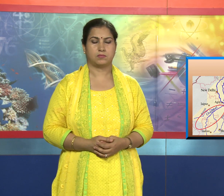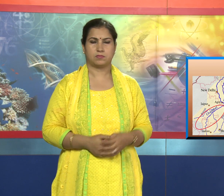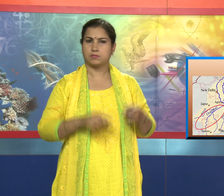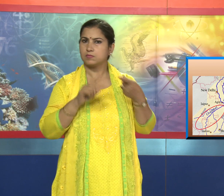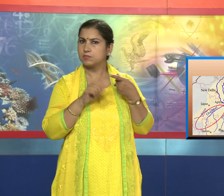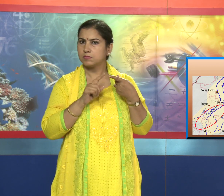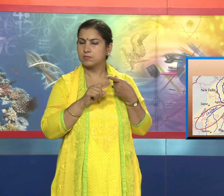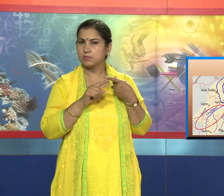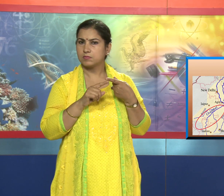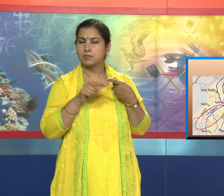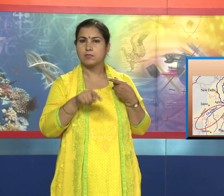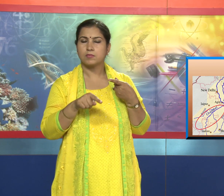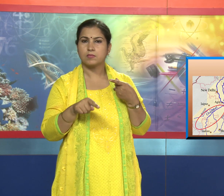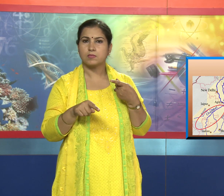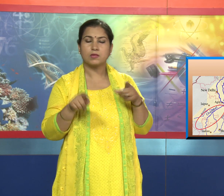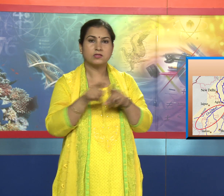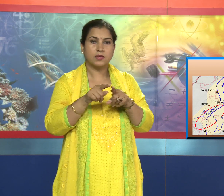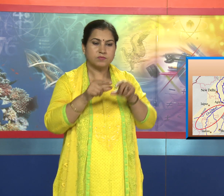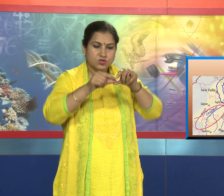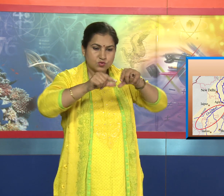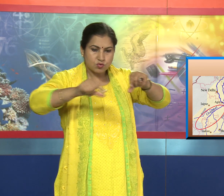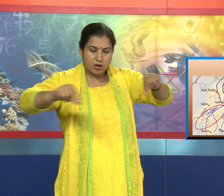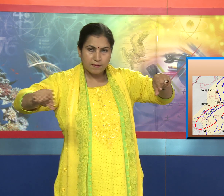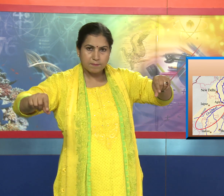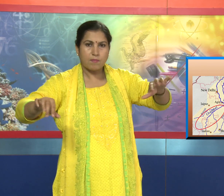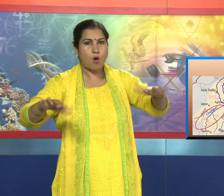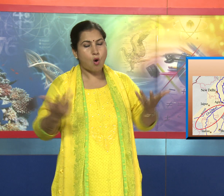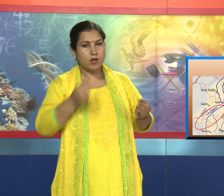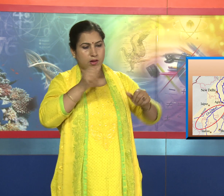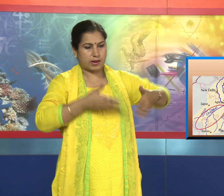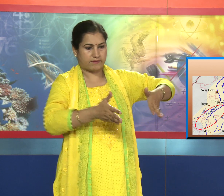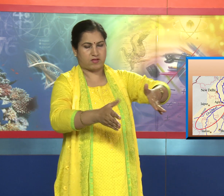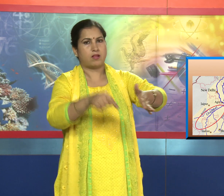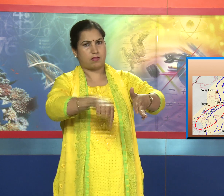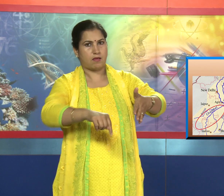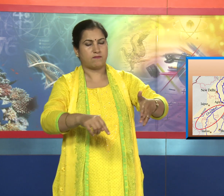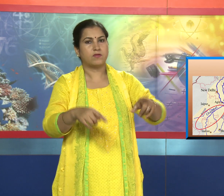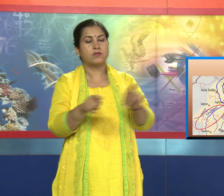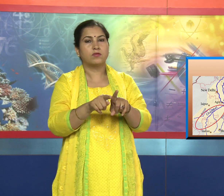Tributary is a stream or a river that flows into a larger